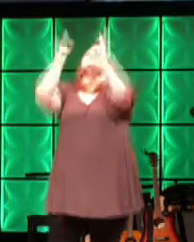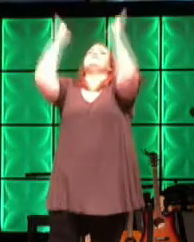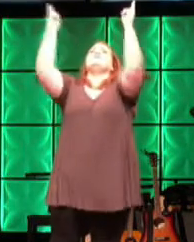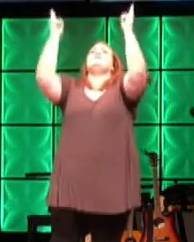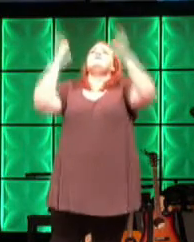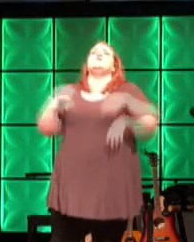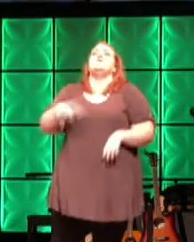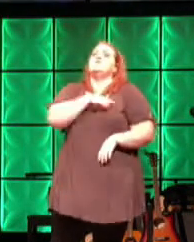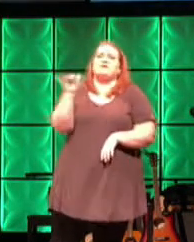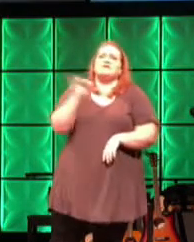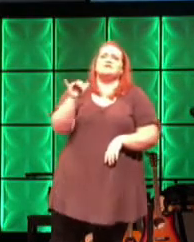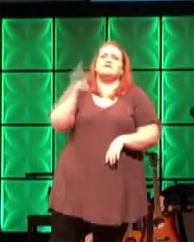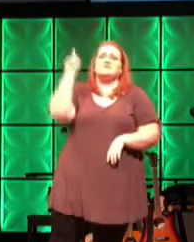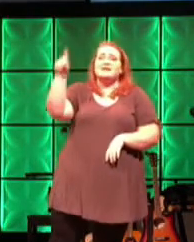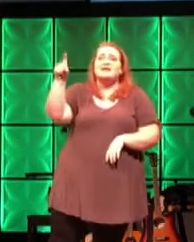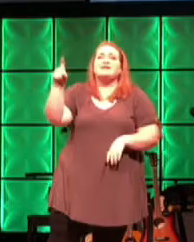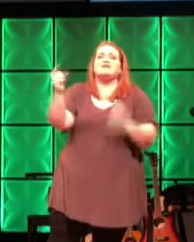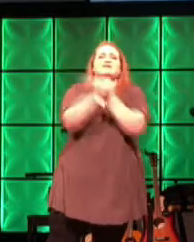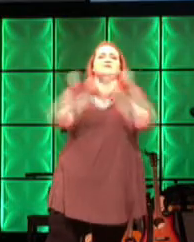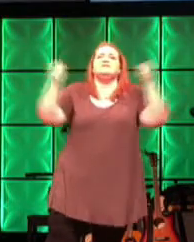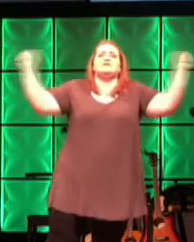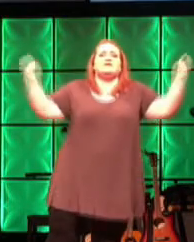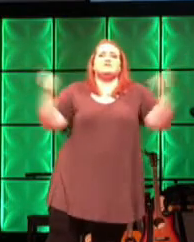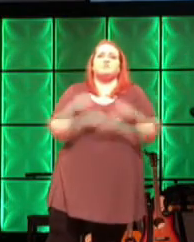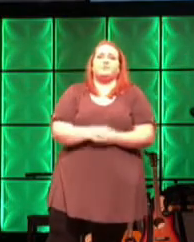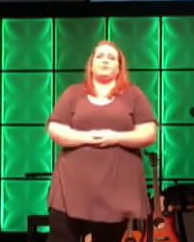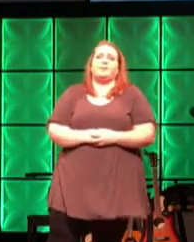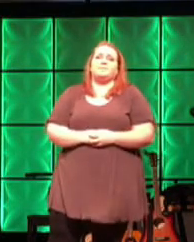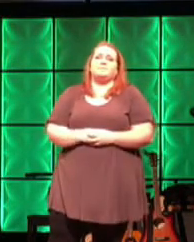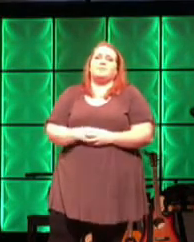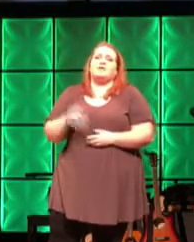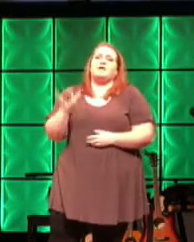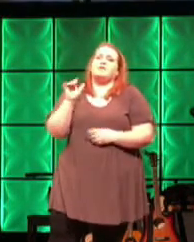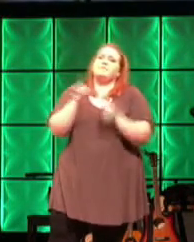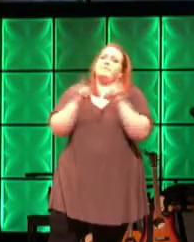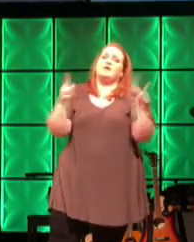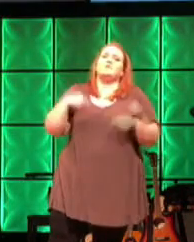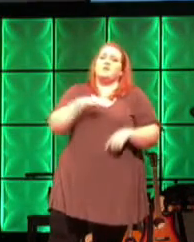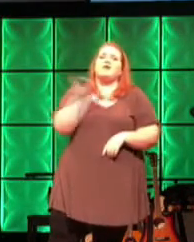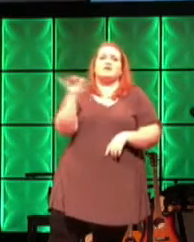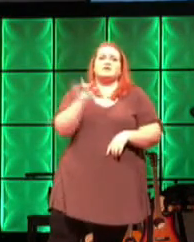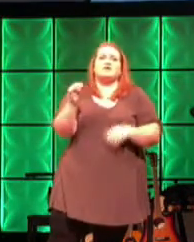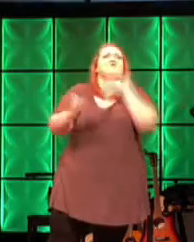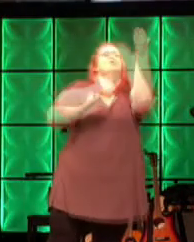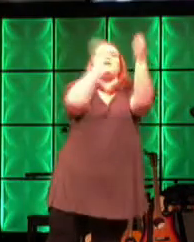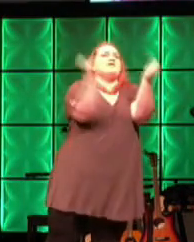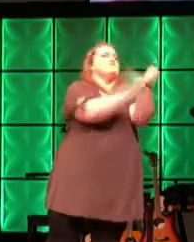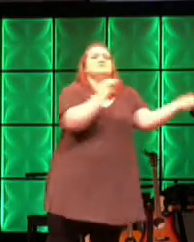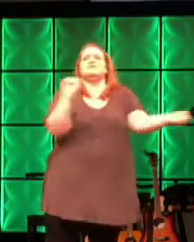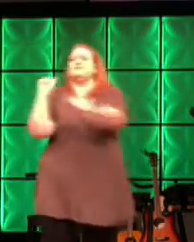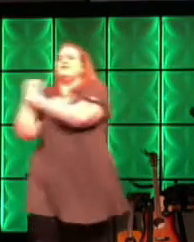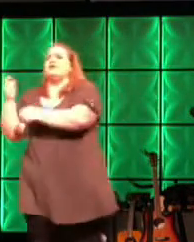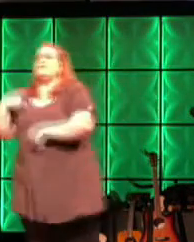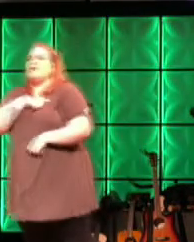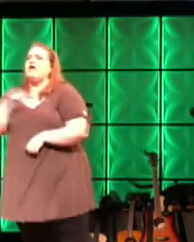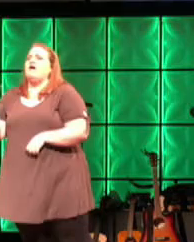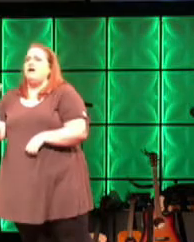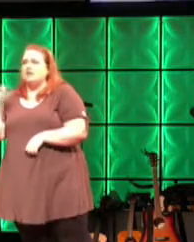We too need to be saved. But we also cry crucify him. We also are filled